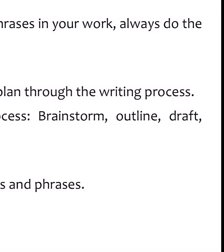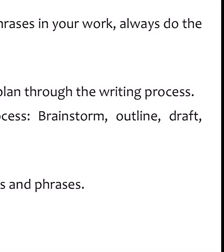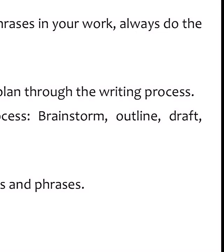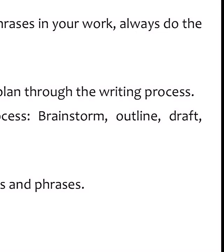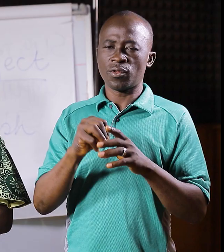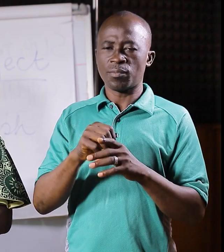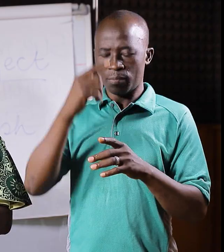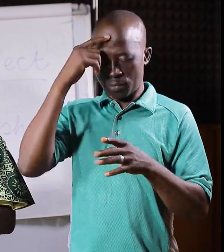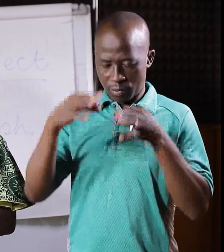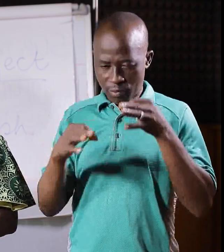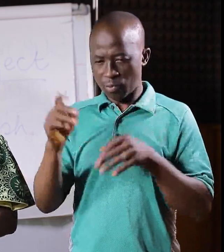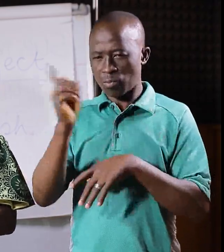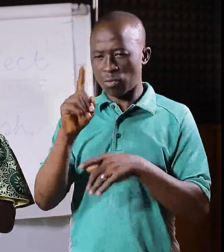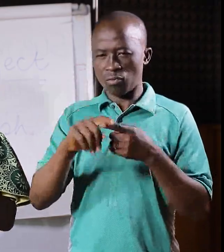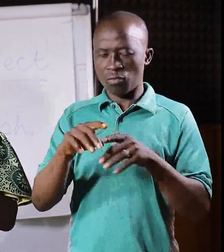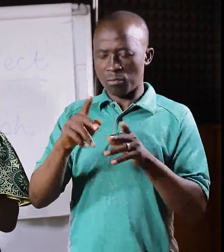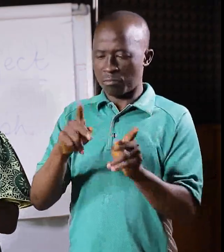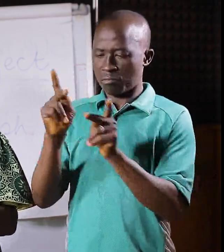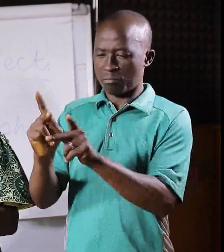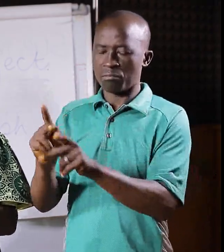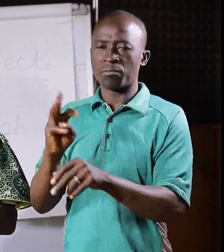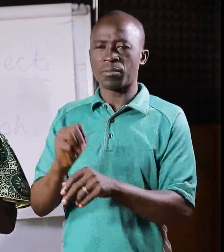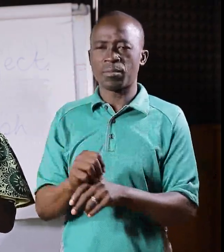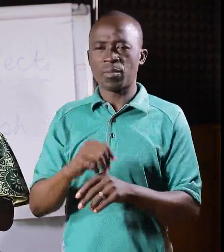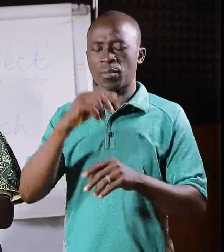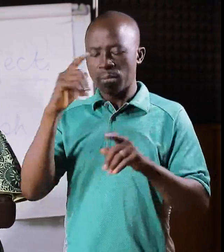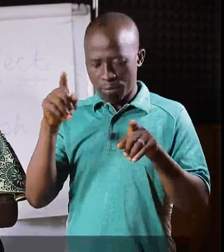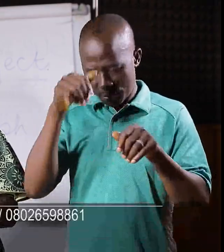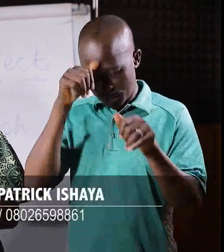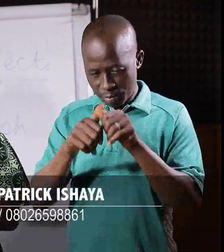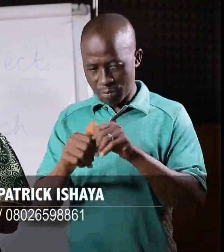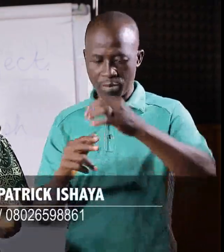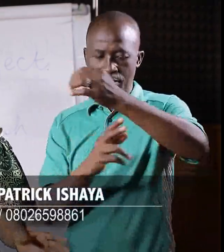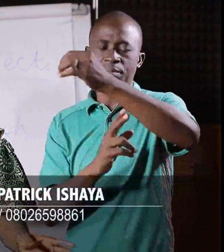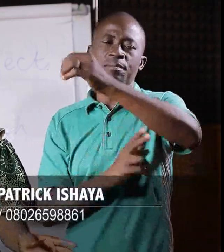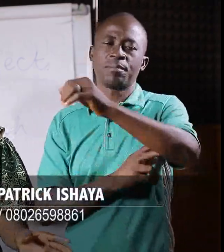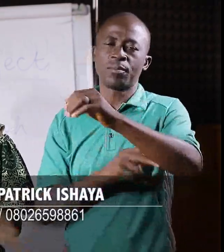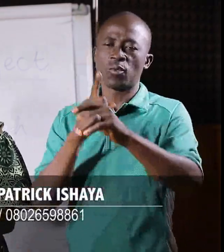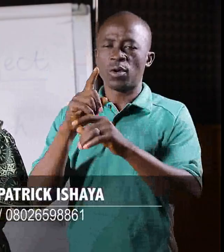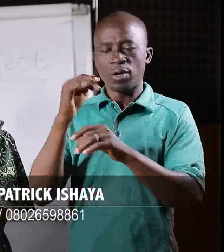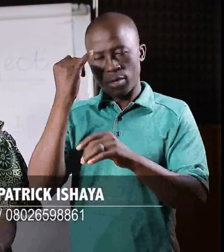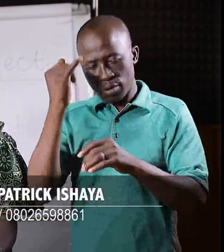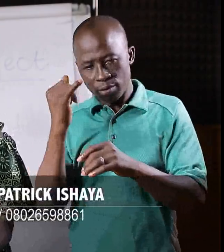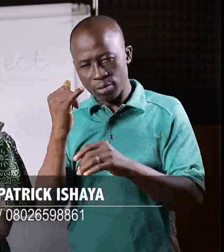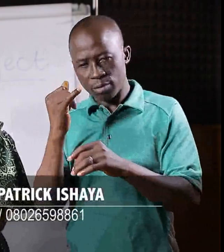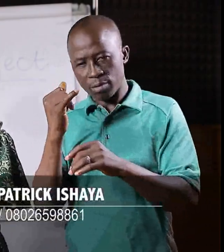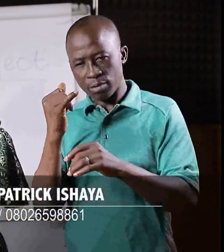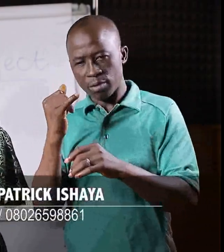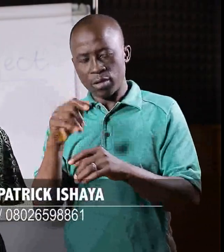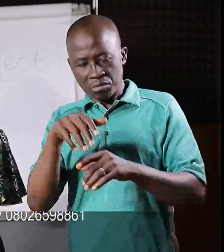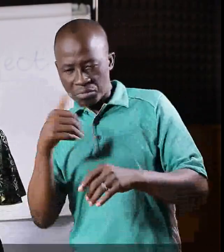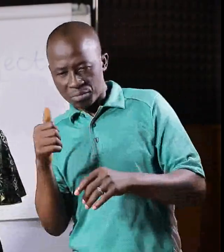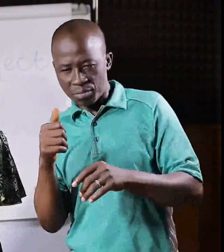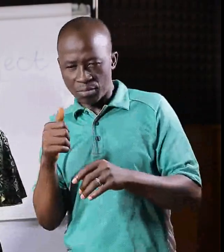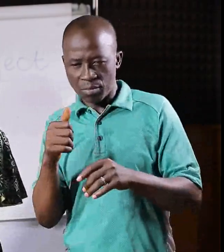them. Always remember the bridge. One idea, you have the other idea, there's no link. So bring